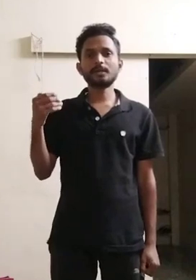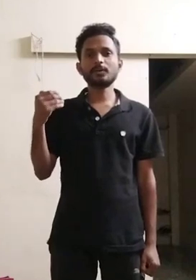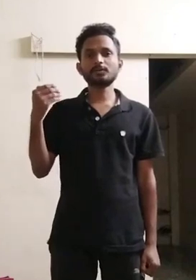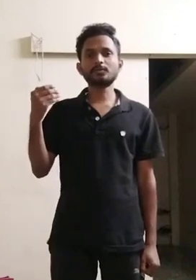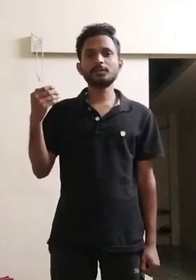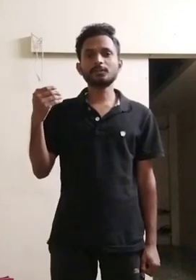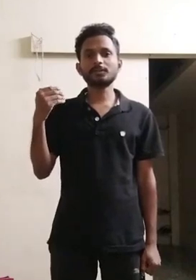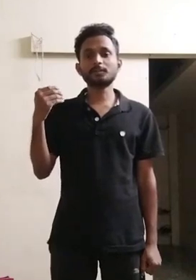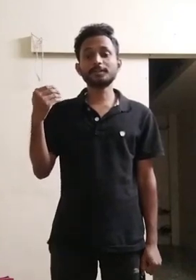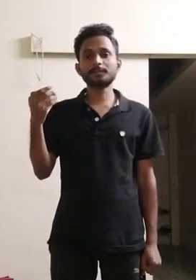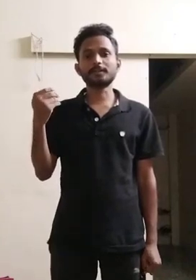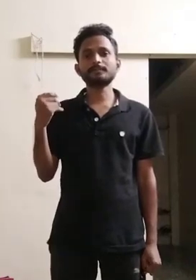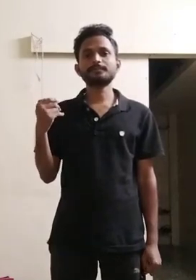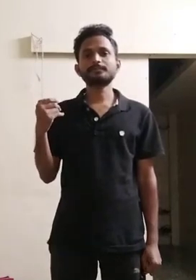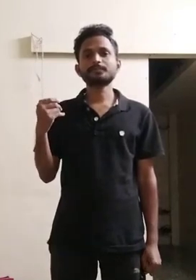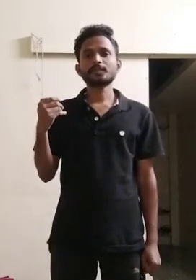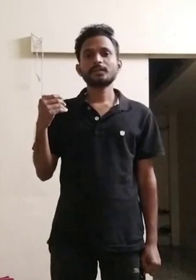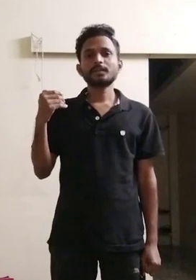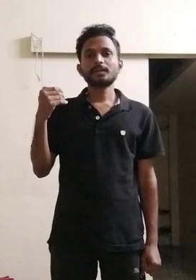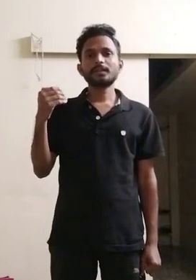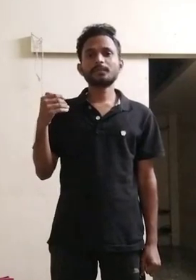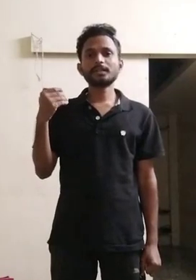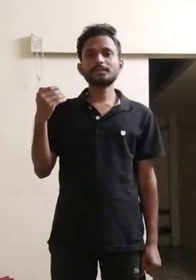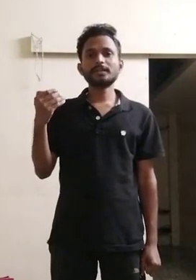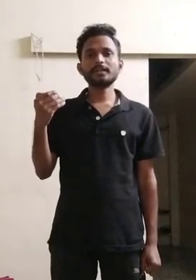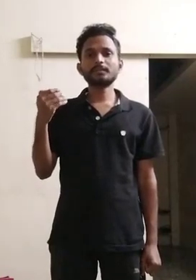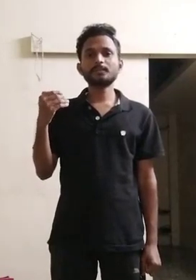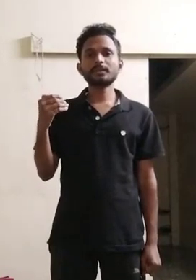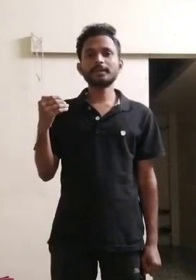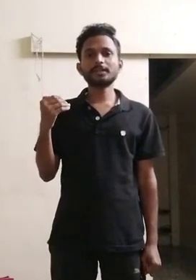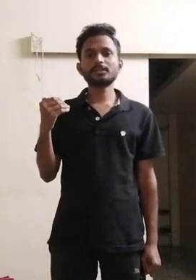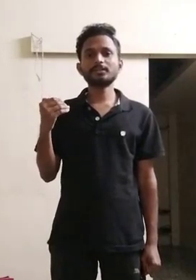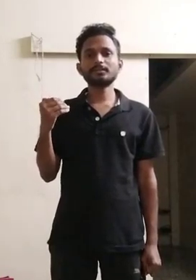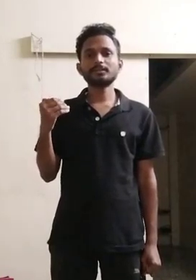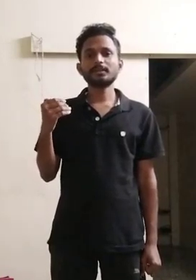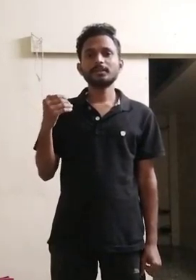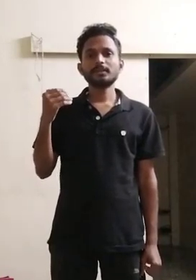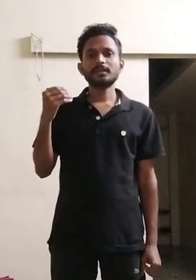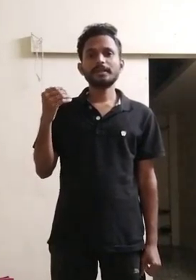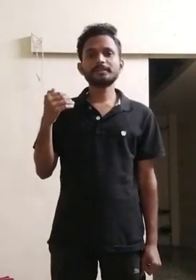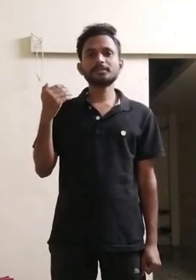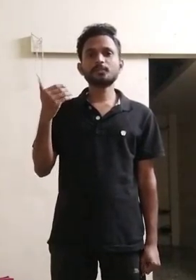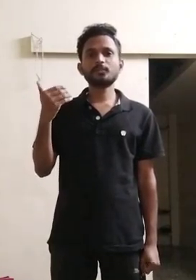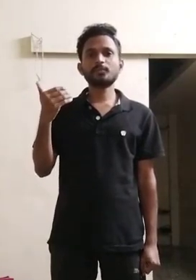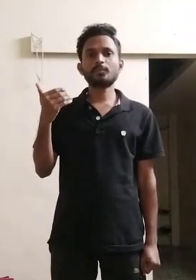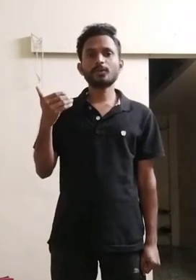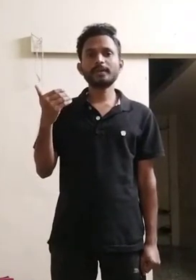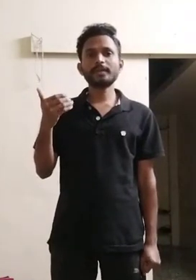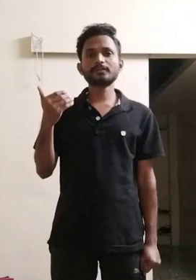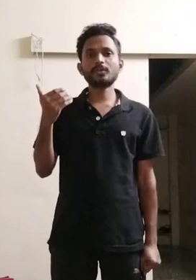platform specific. Different JVM implementation exist for various